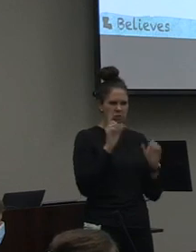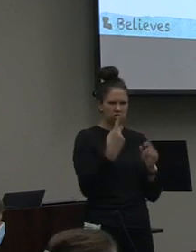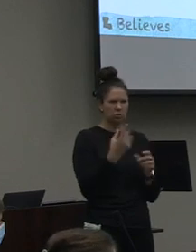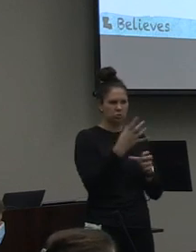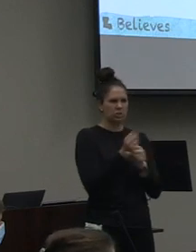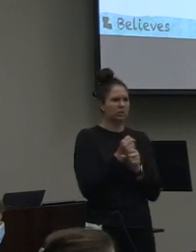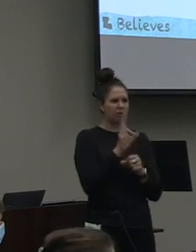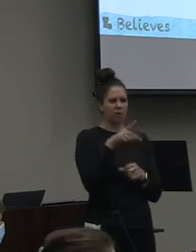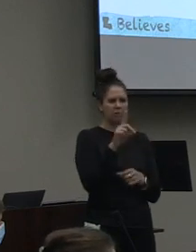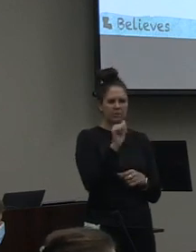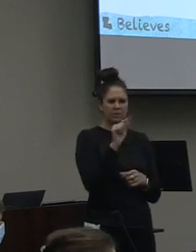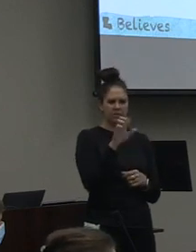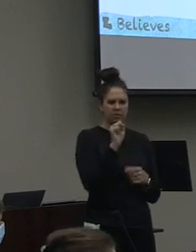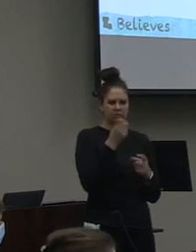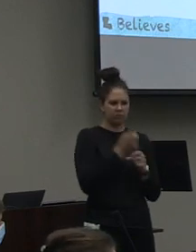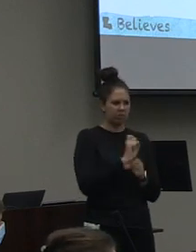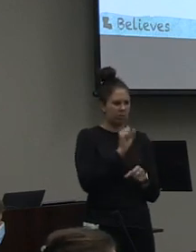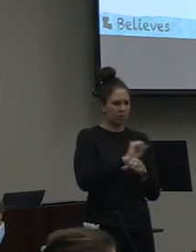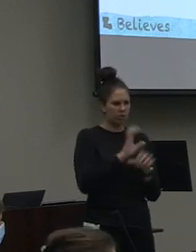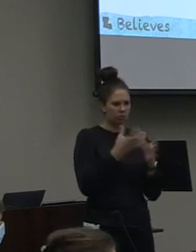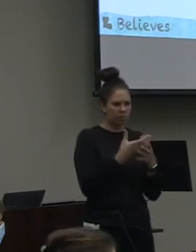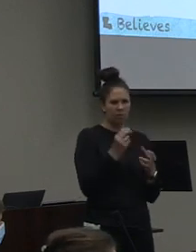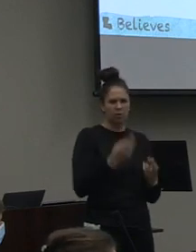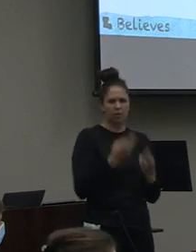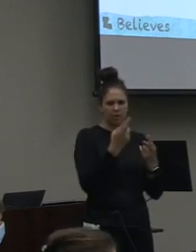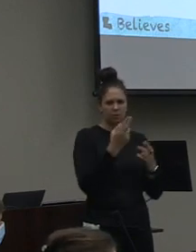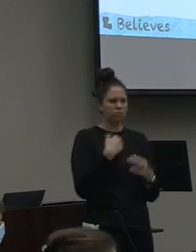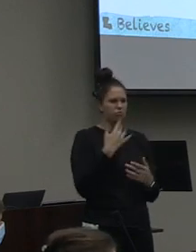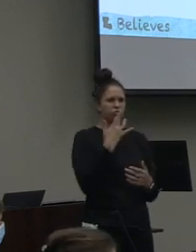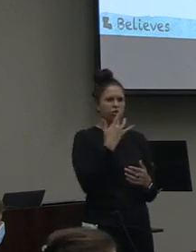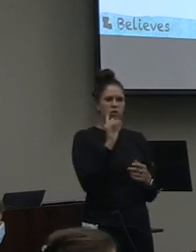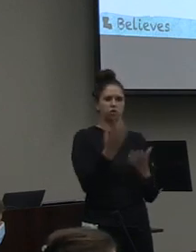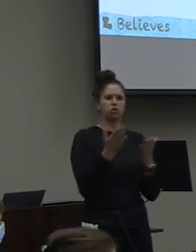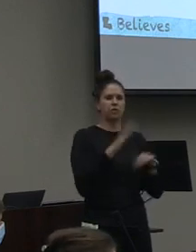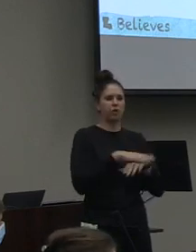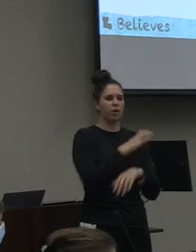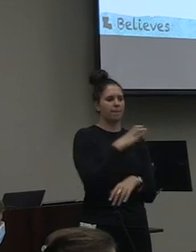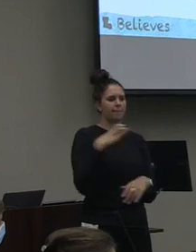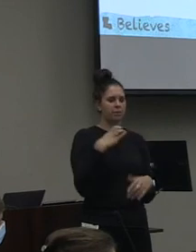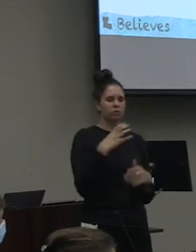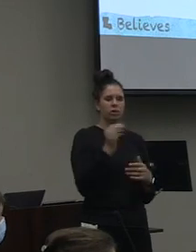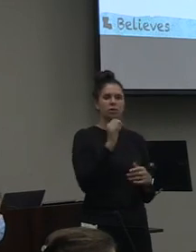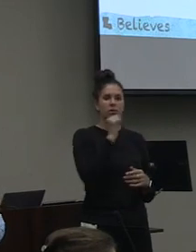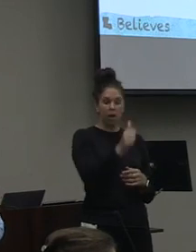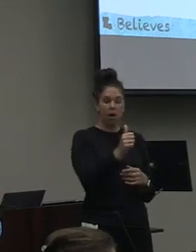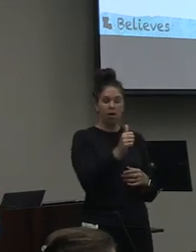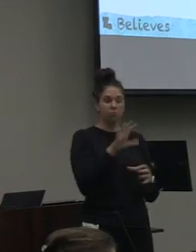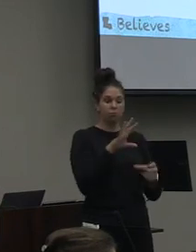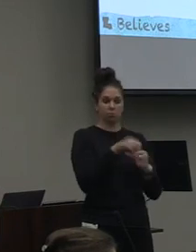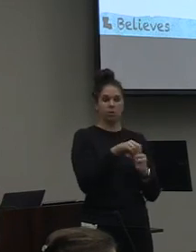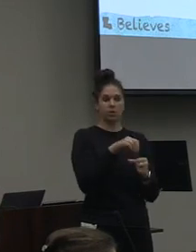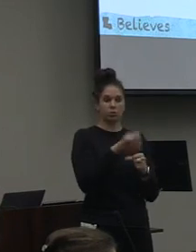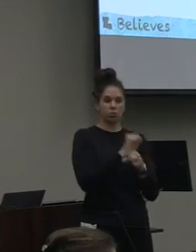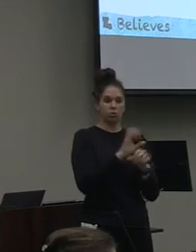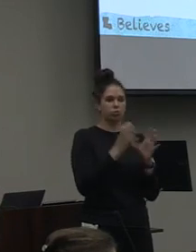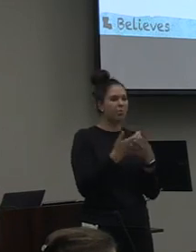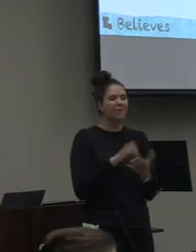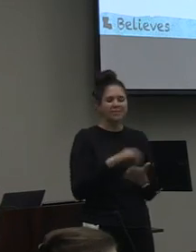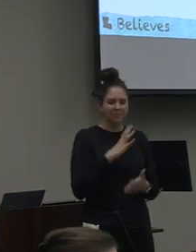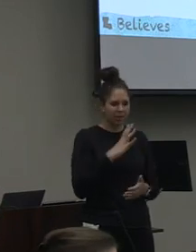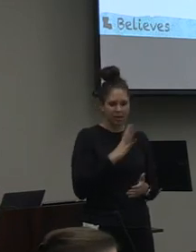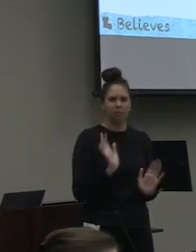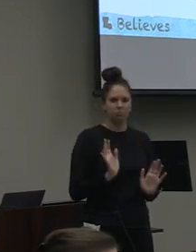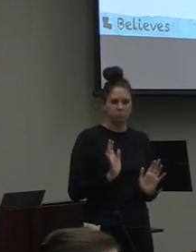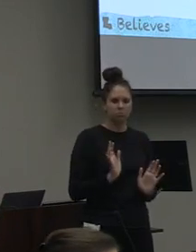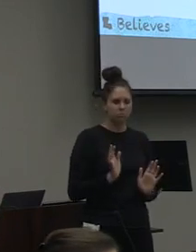receive updates from these work groups and recommendations from the work groups, and I'd rather just serve on the commission and not participate in the work groups, that's fine